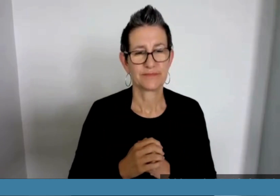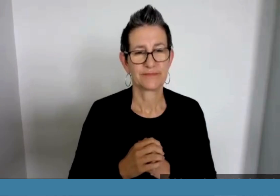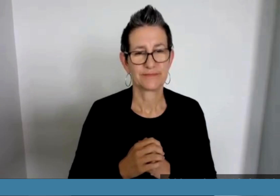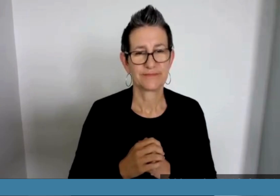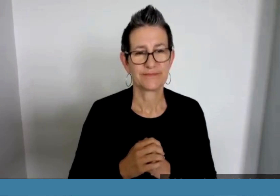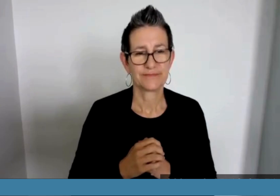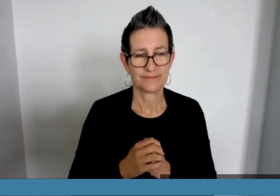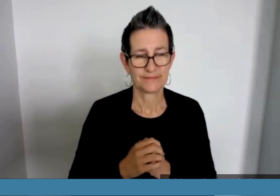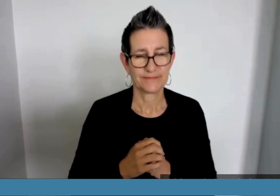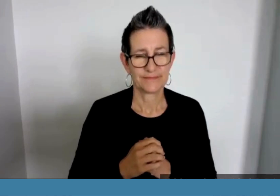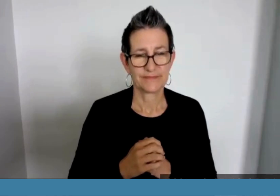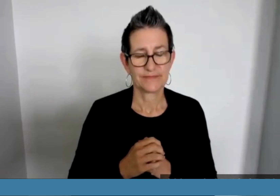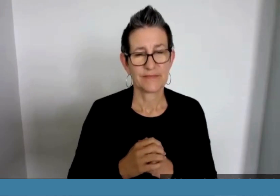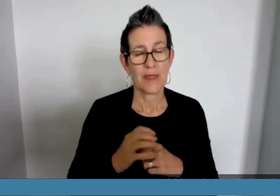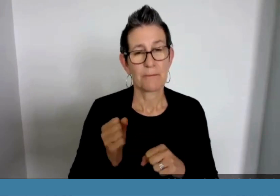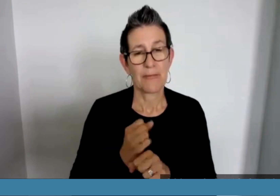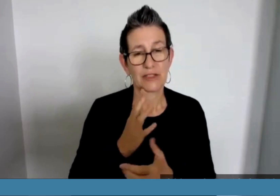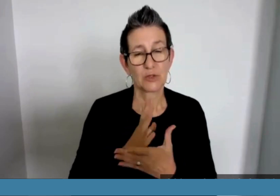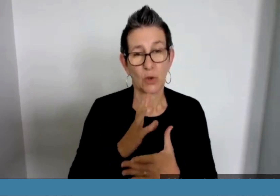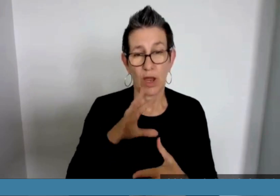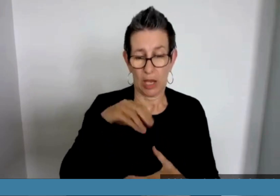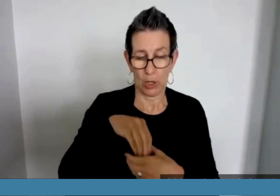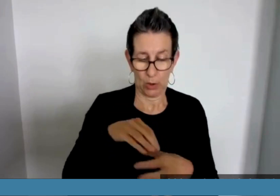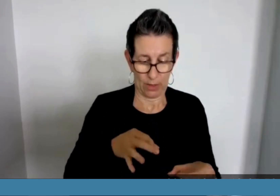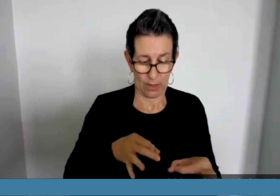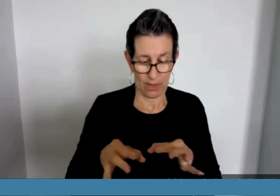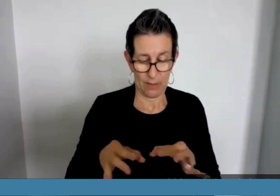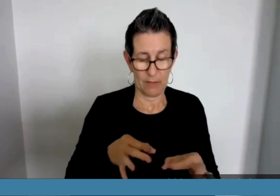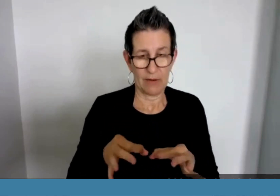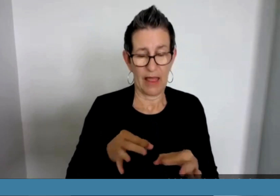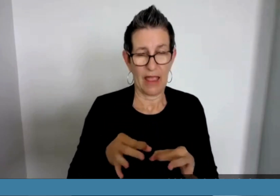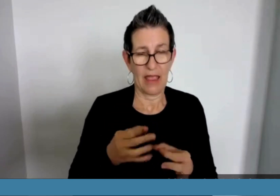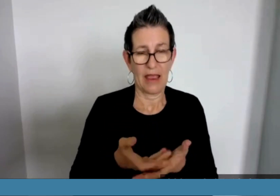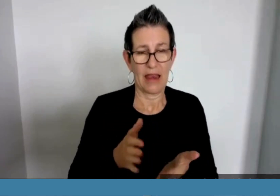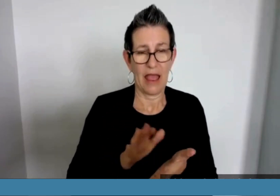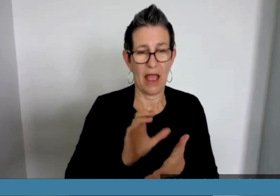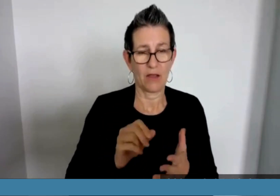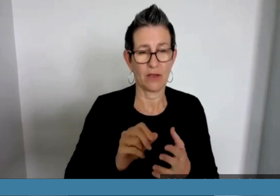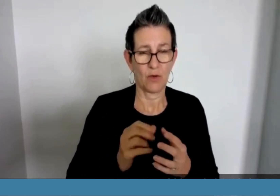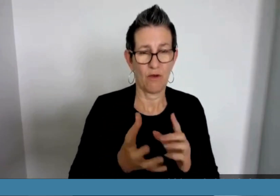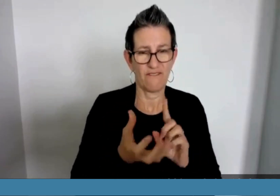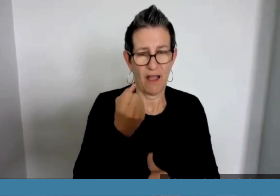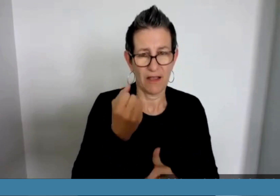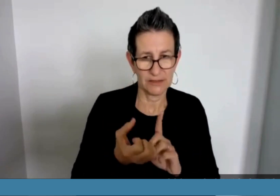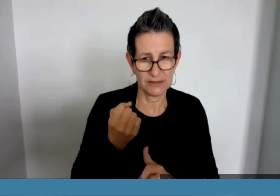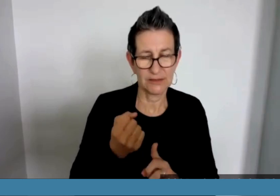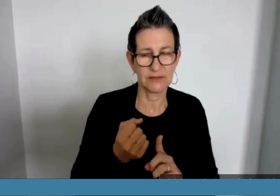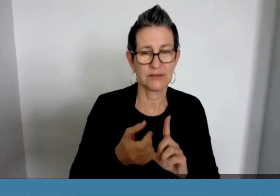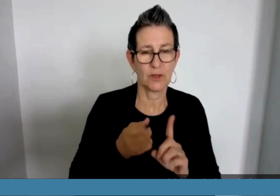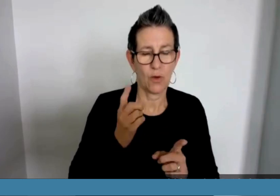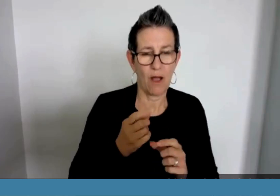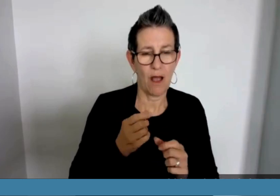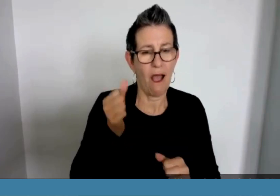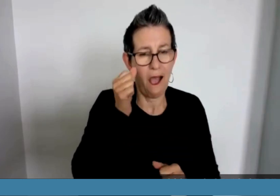And we'll include a plan for how your insights will influence policy. This is a really key